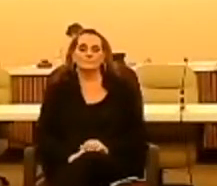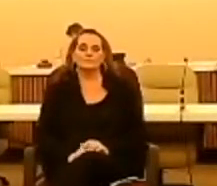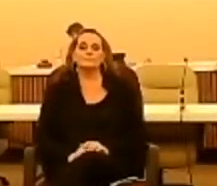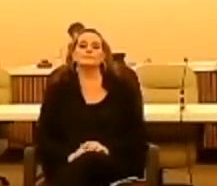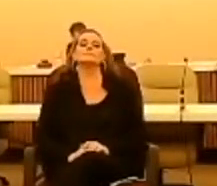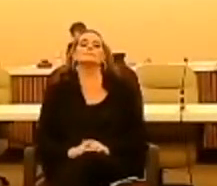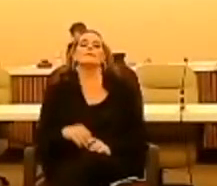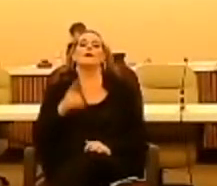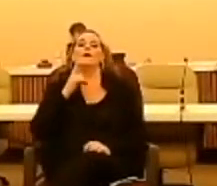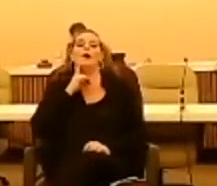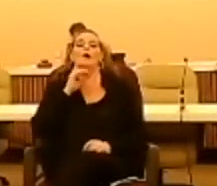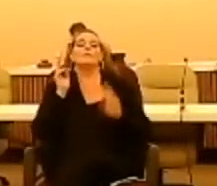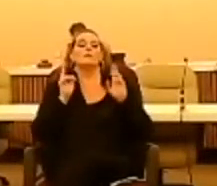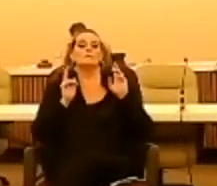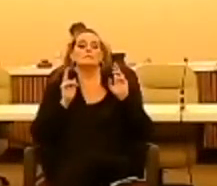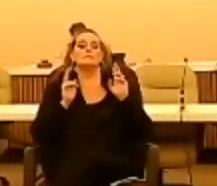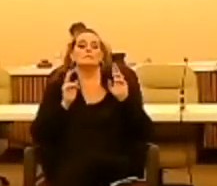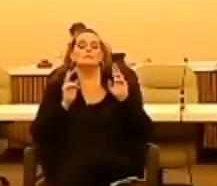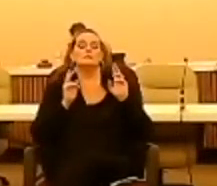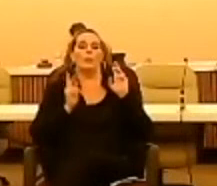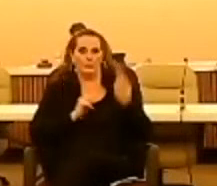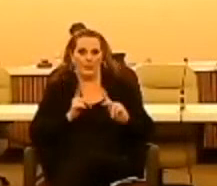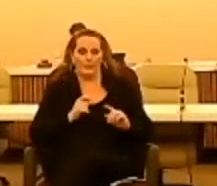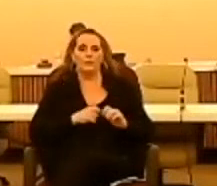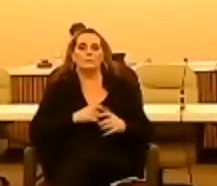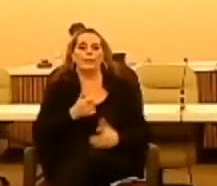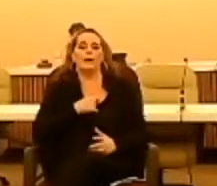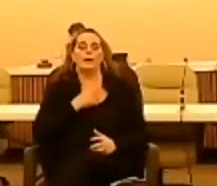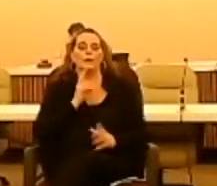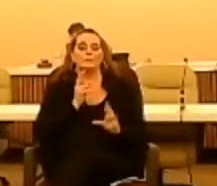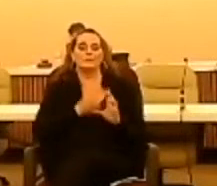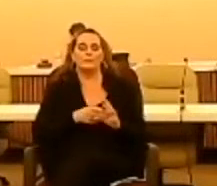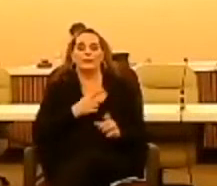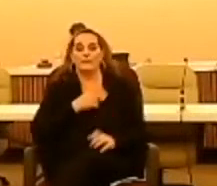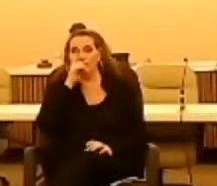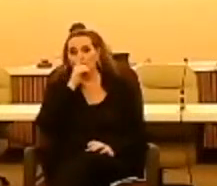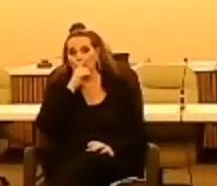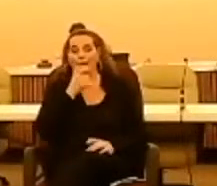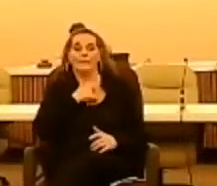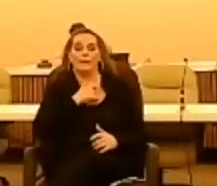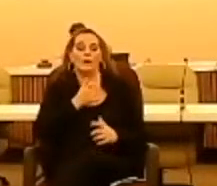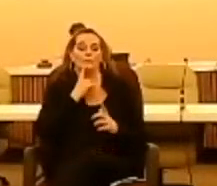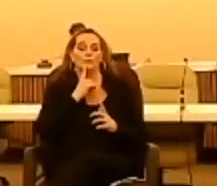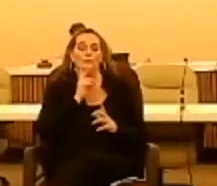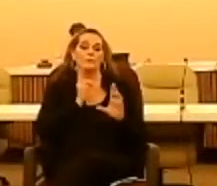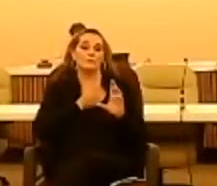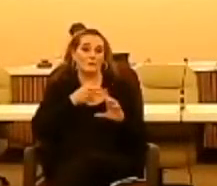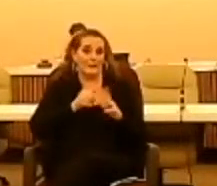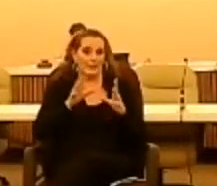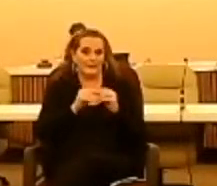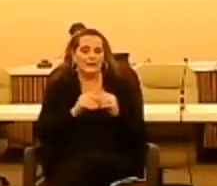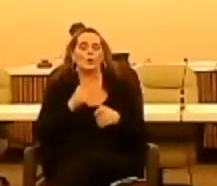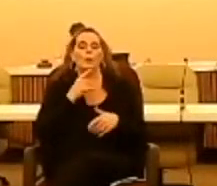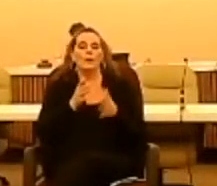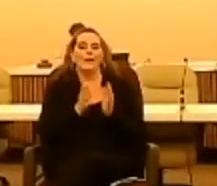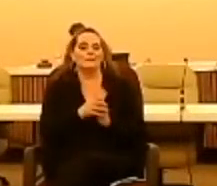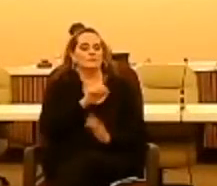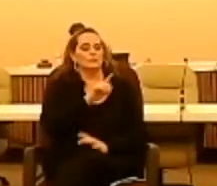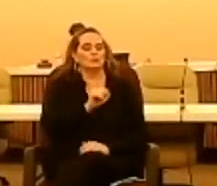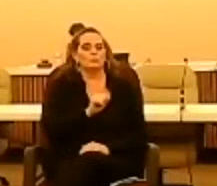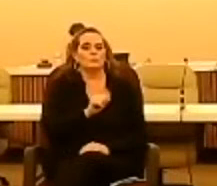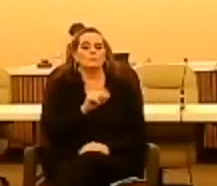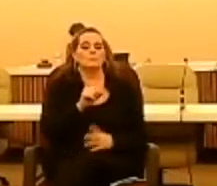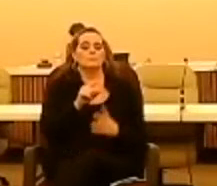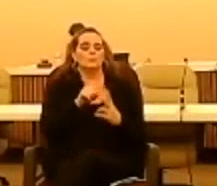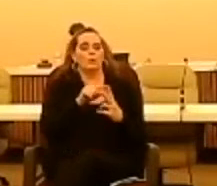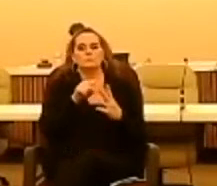For residents who are participating virtually and wish to speak during tonight's meeting, will be asked to do so through Zoom by one of two